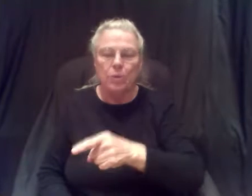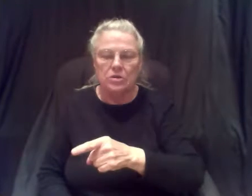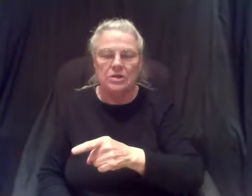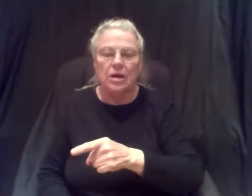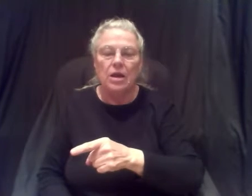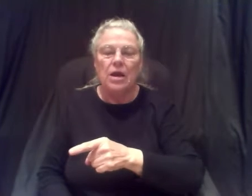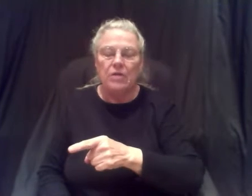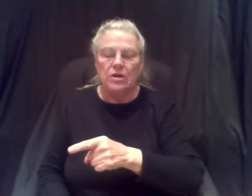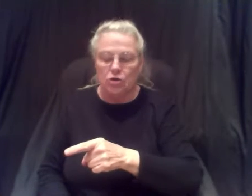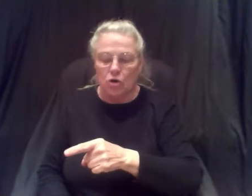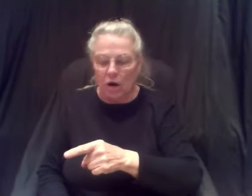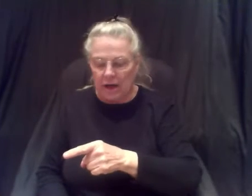person that you're talking about.